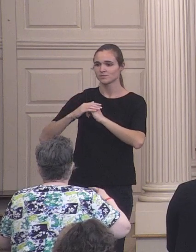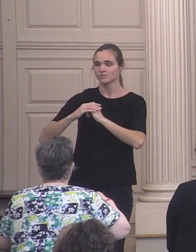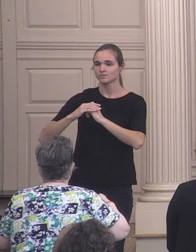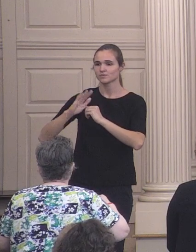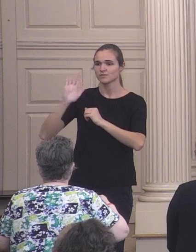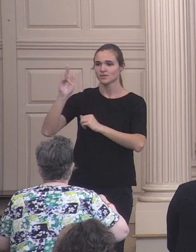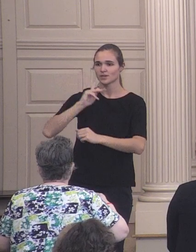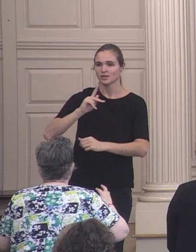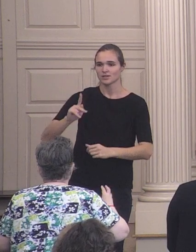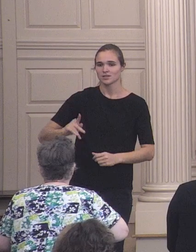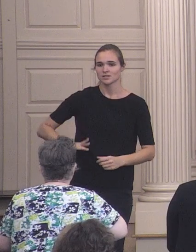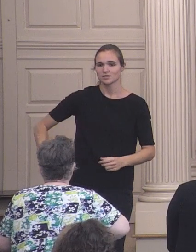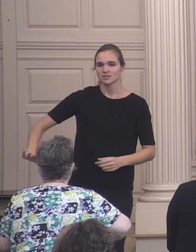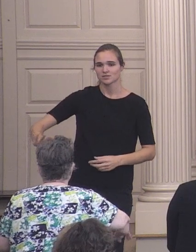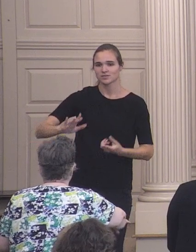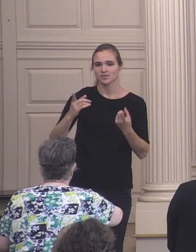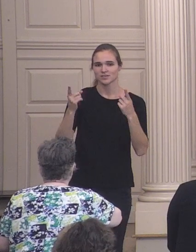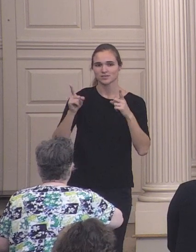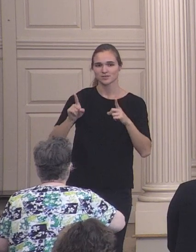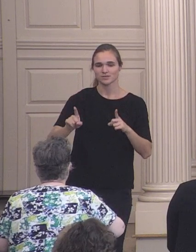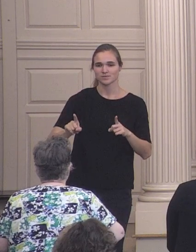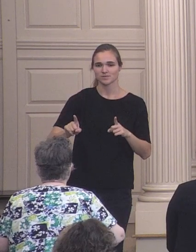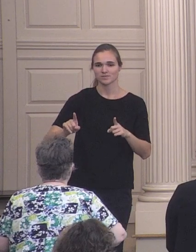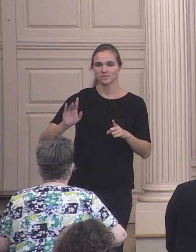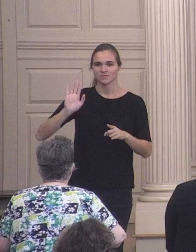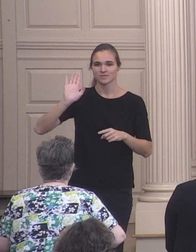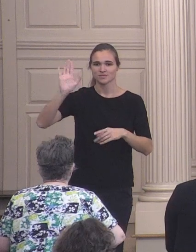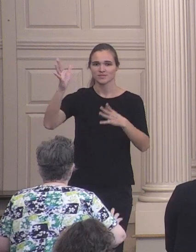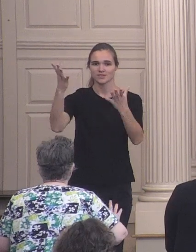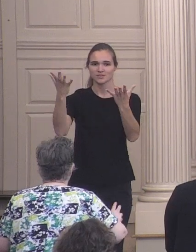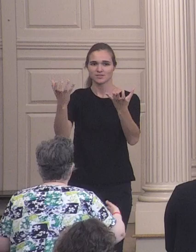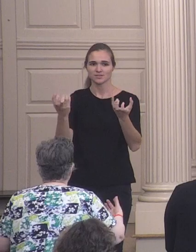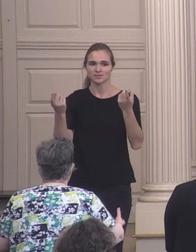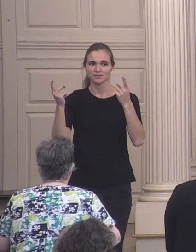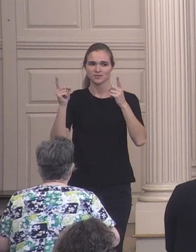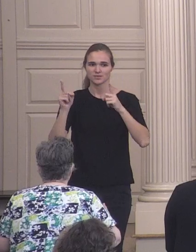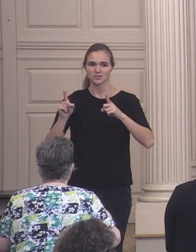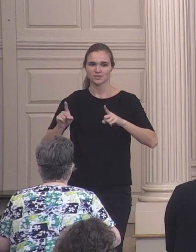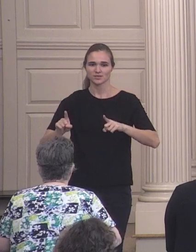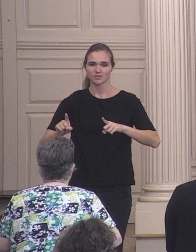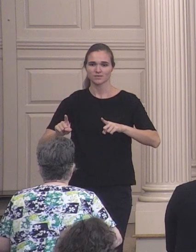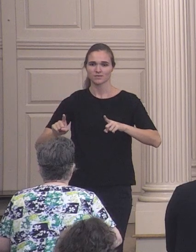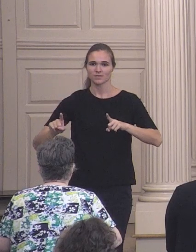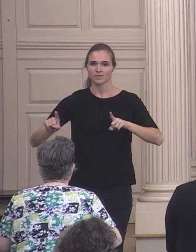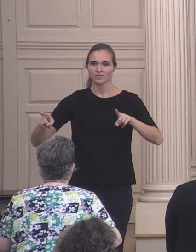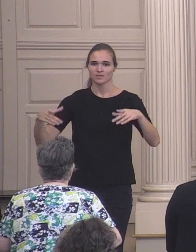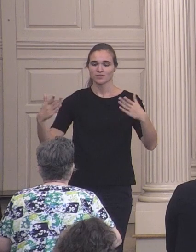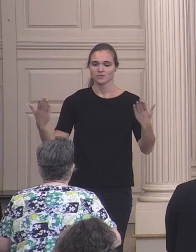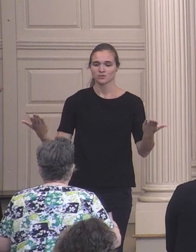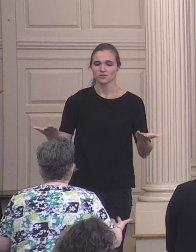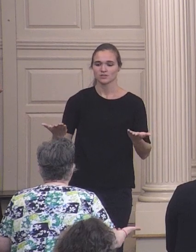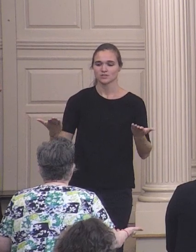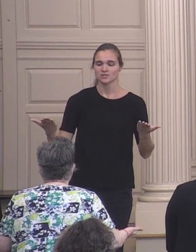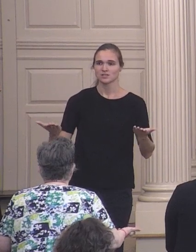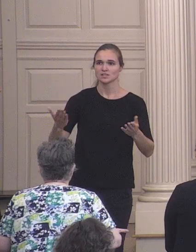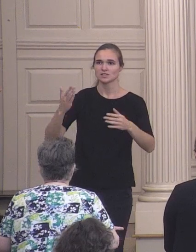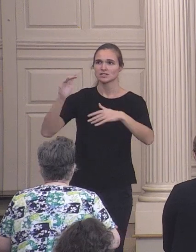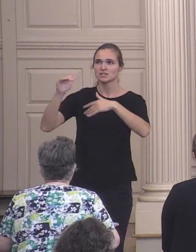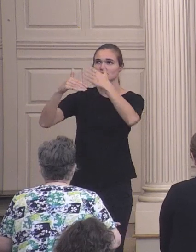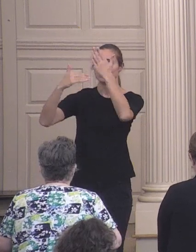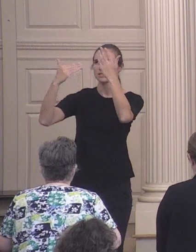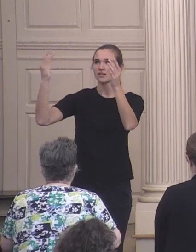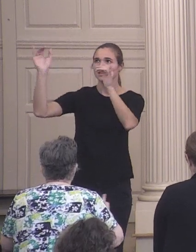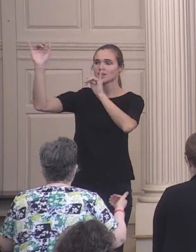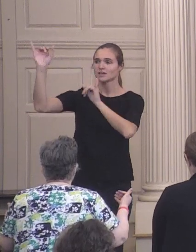be thy name, thy kingdom come, Thy will be done on earth as it